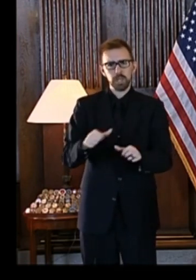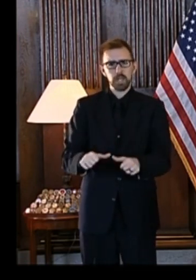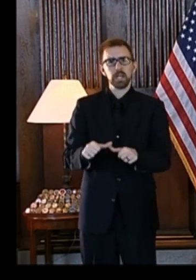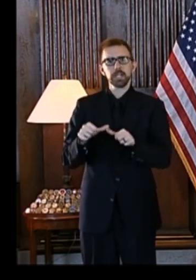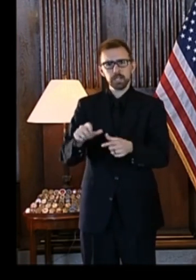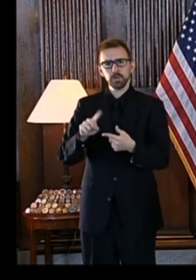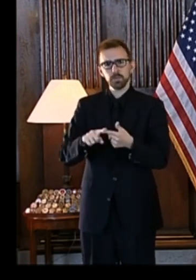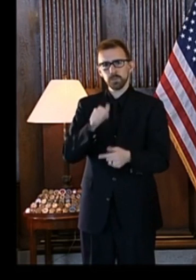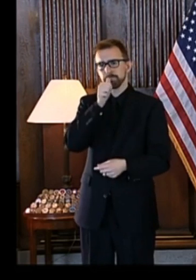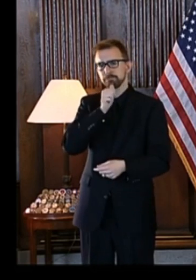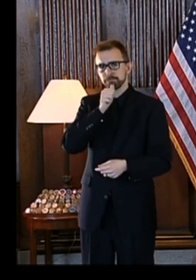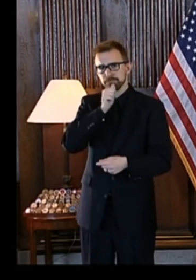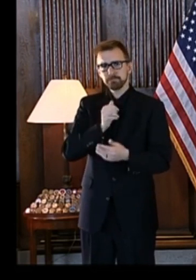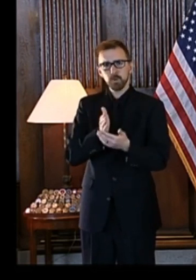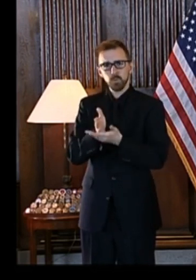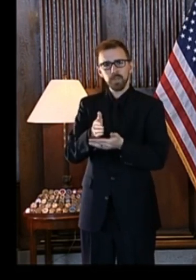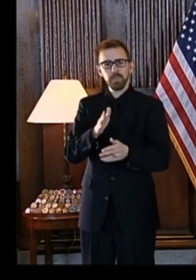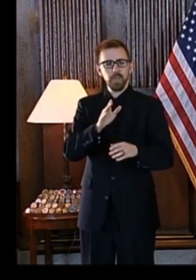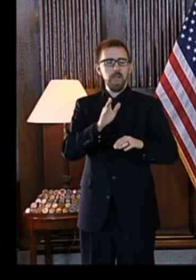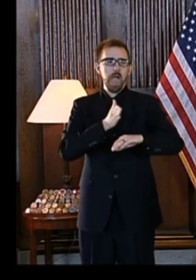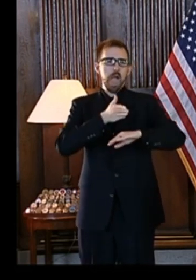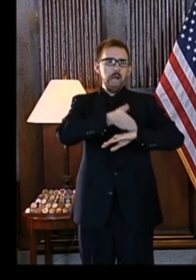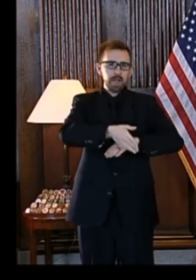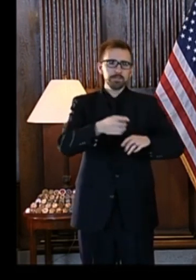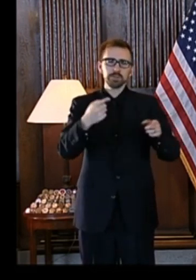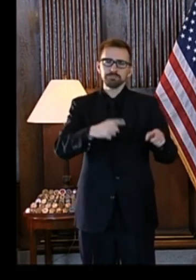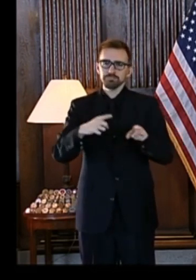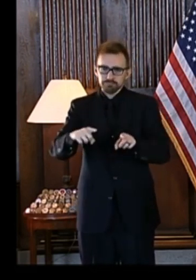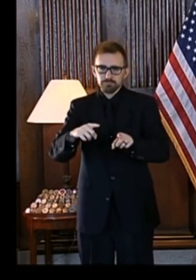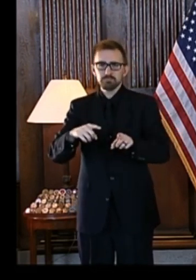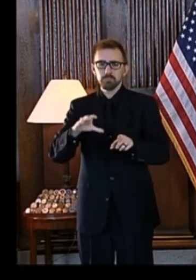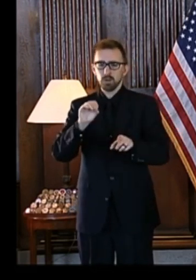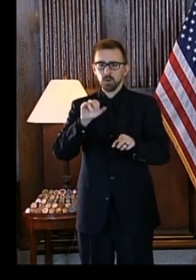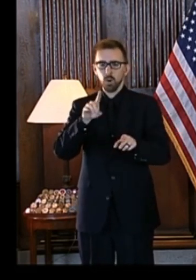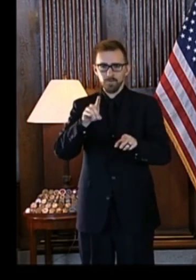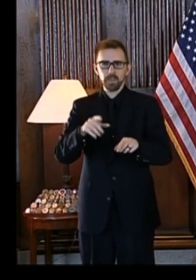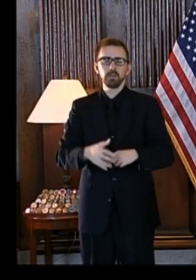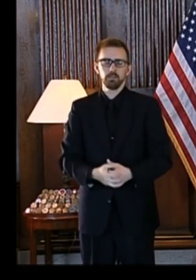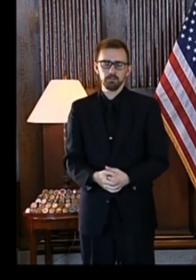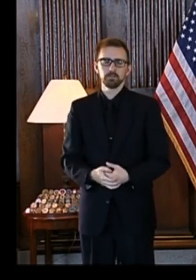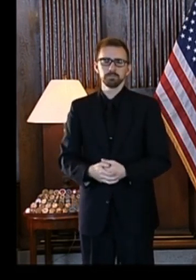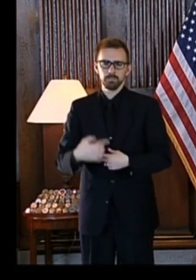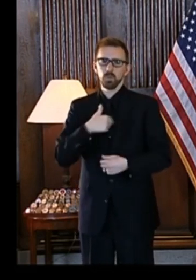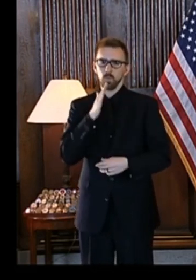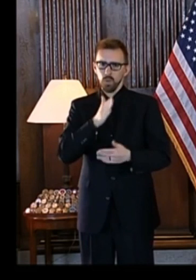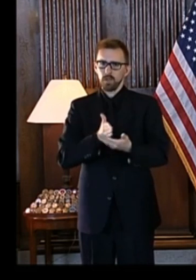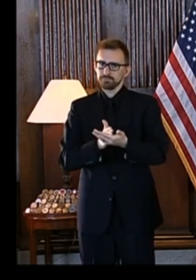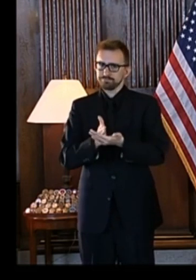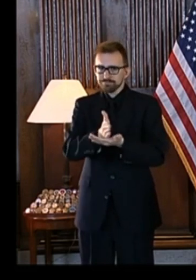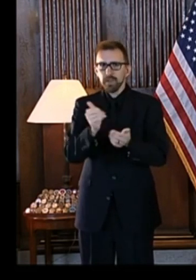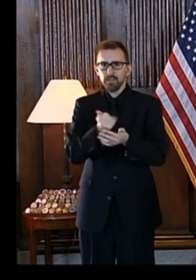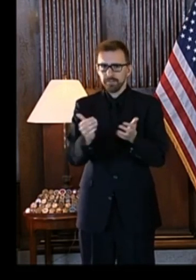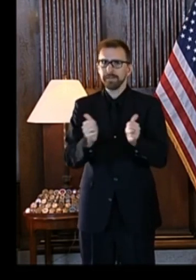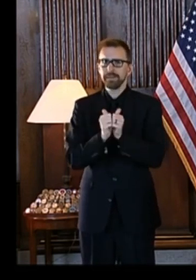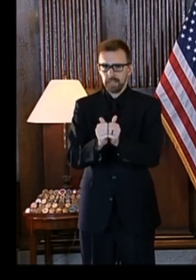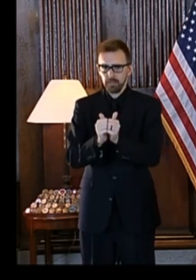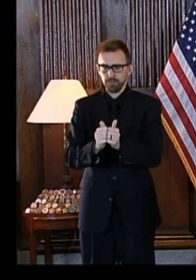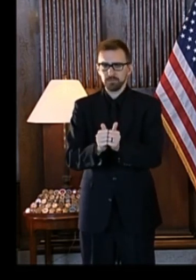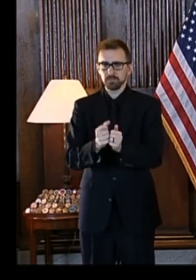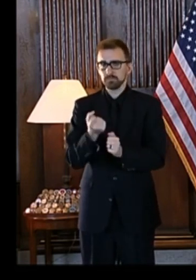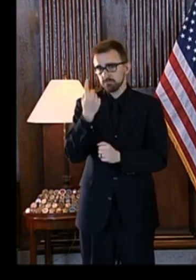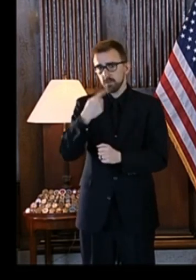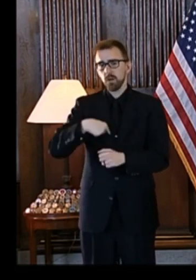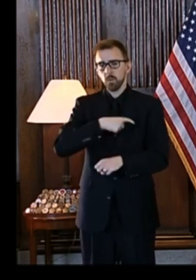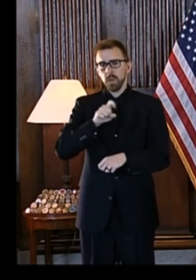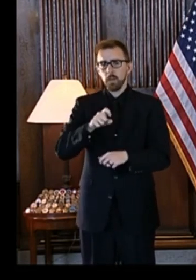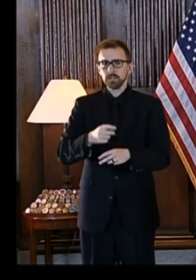to cope with the after effects of COVID-19. We're going to get through this together. We have to personally